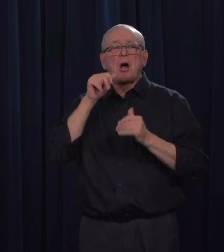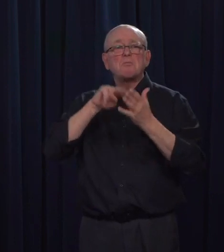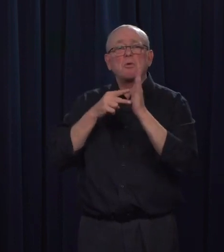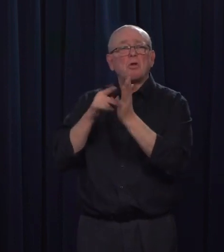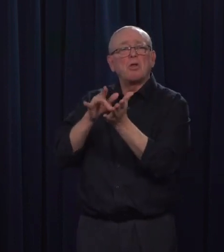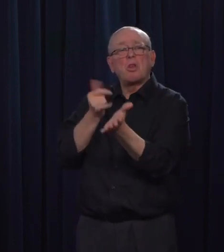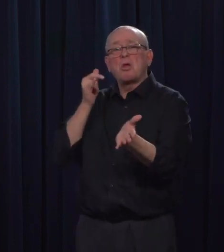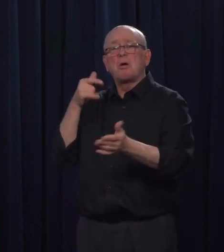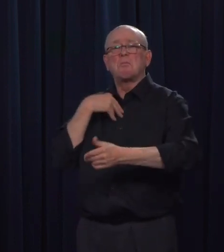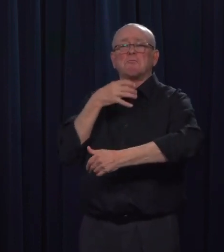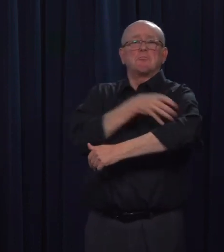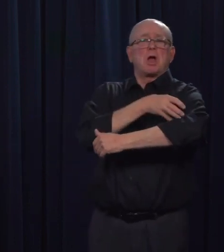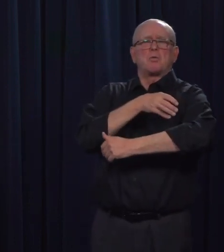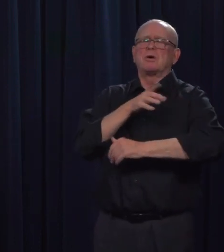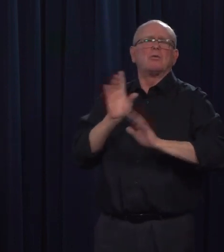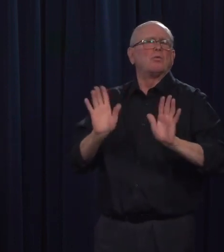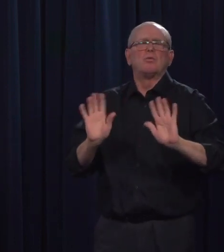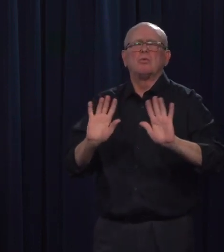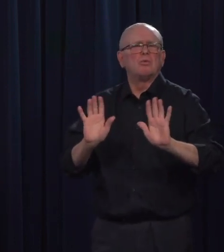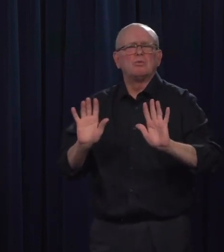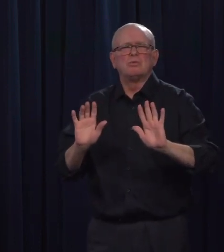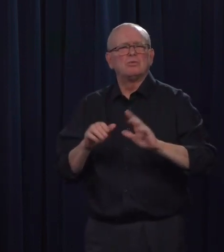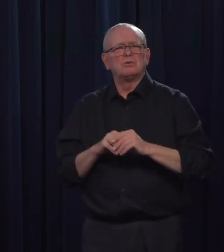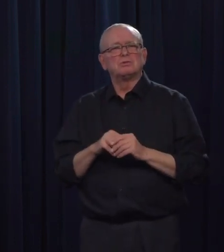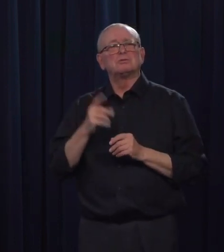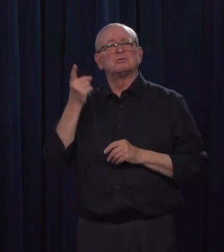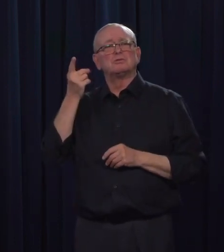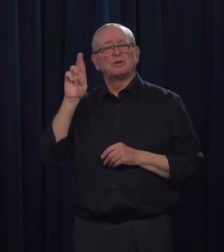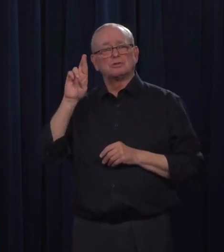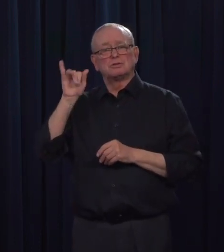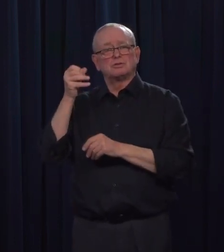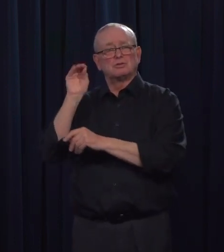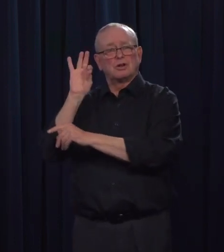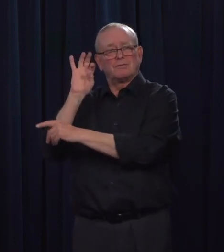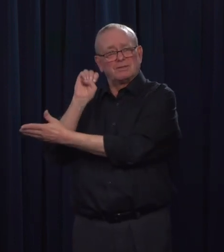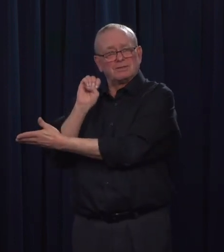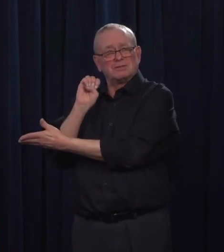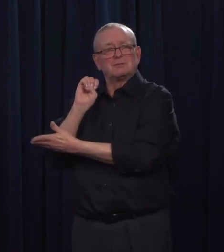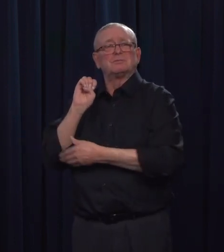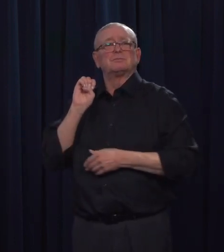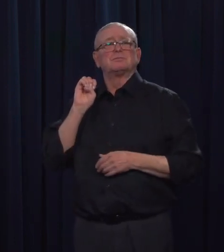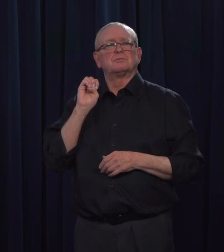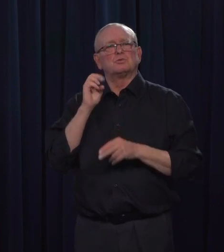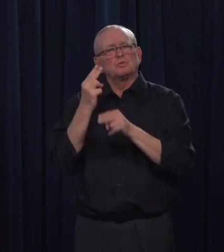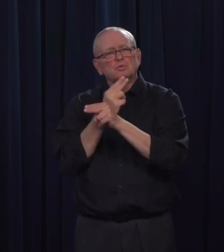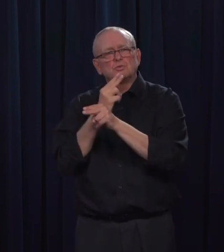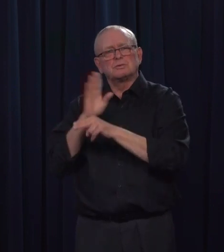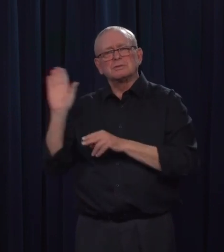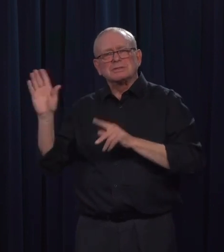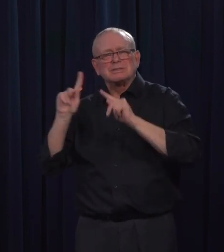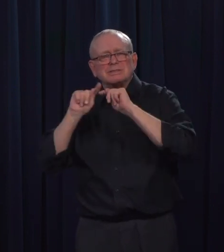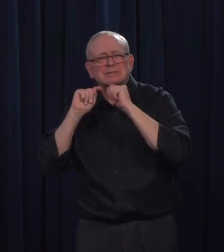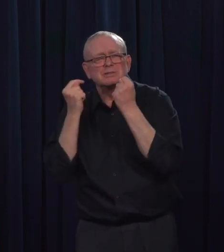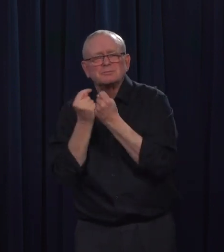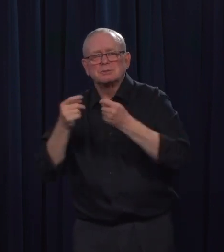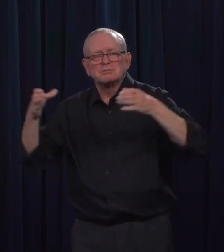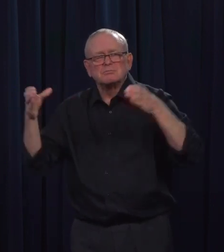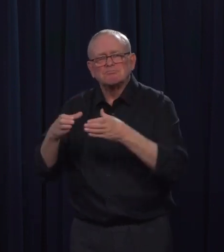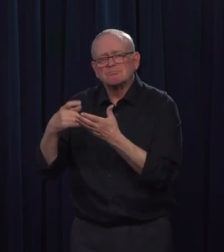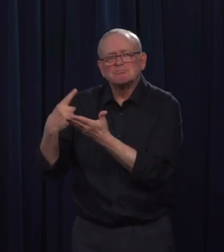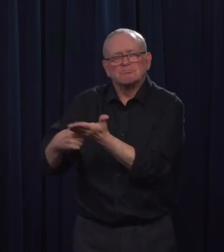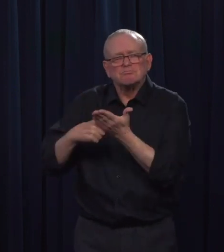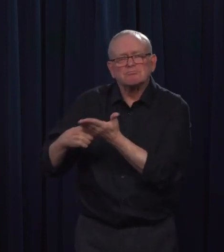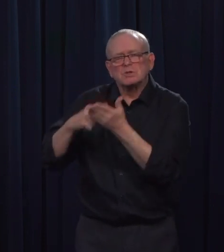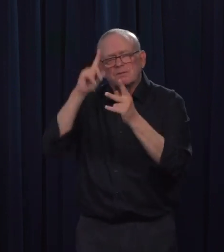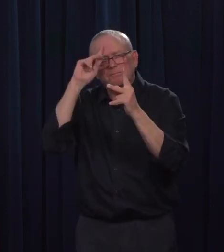speak to more, is using ordinary means to consider procurement of spaces and access to those spaces. So it would be